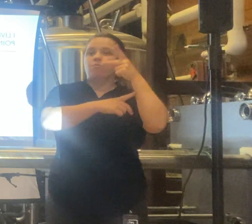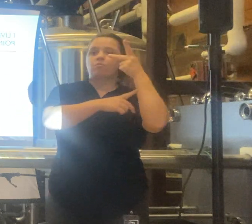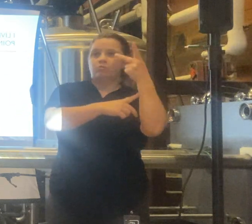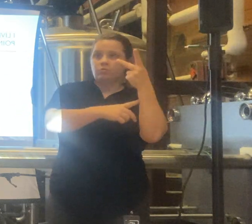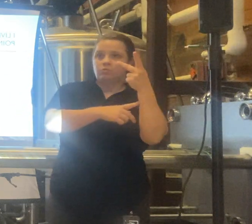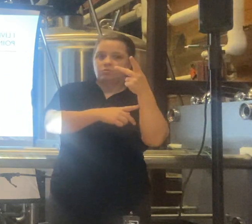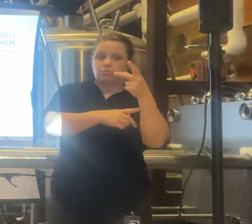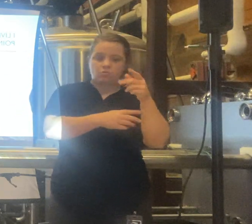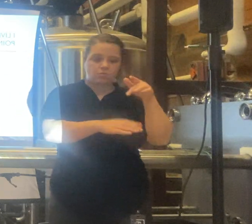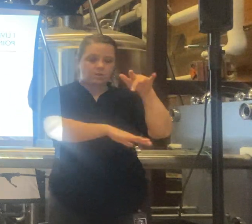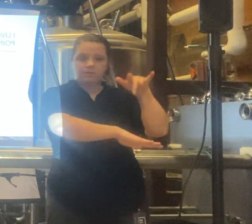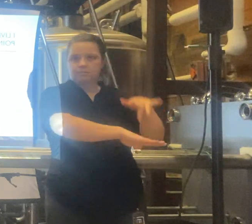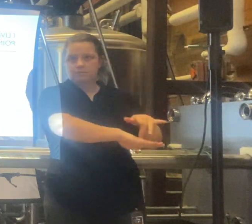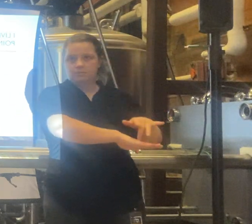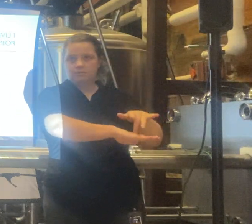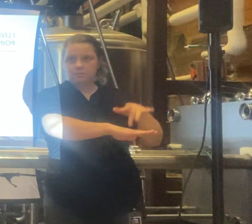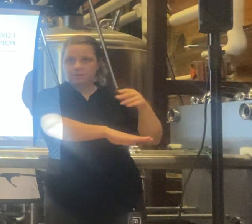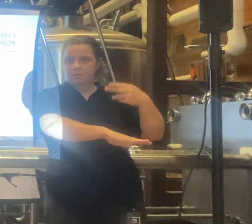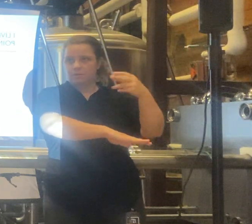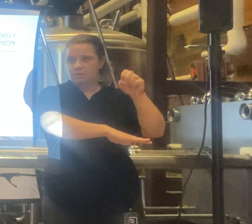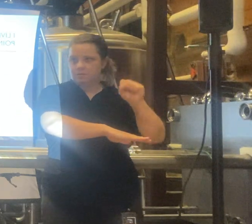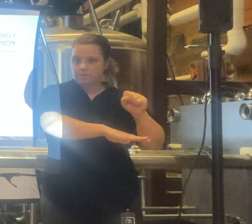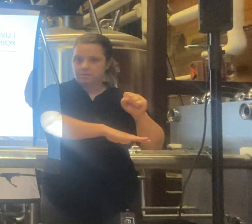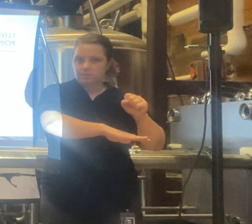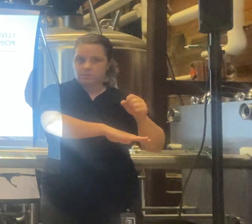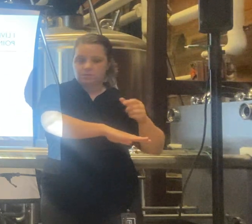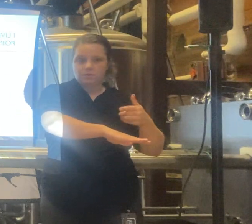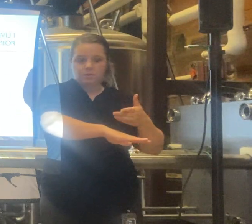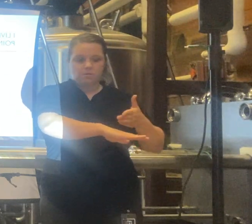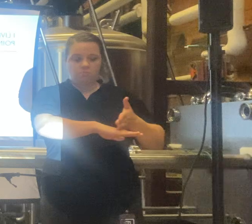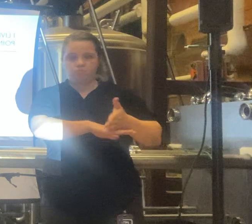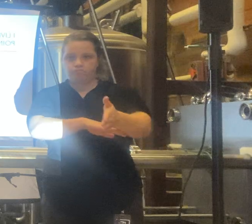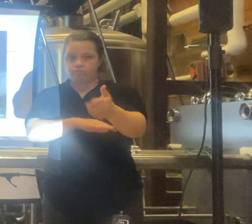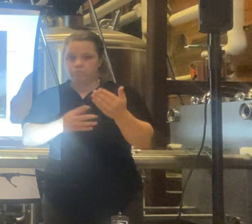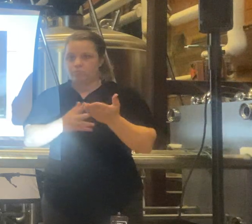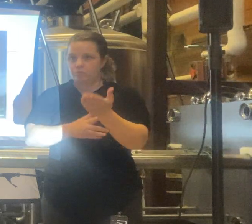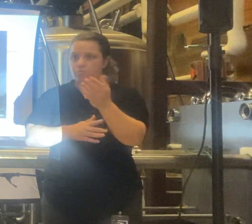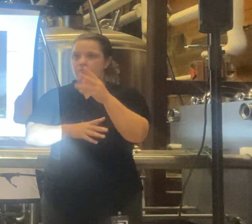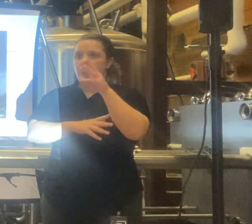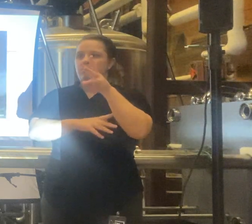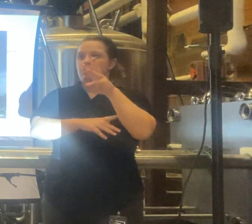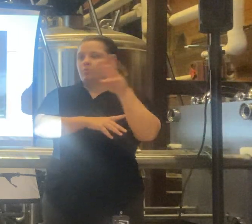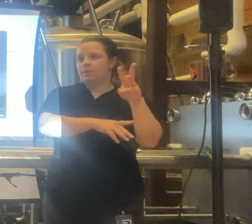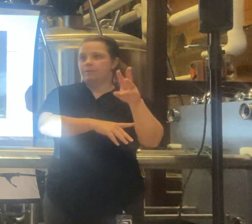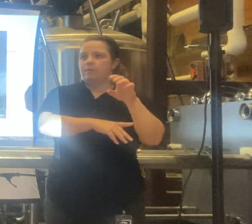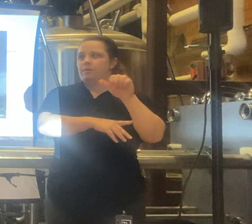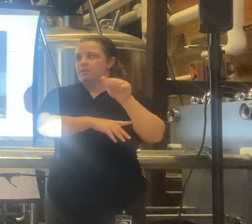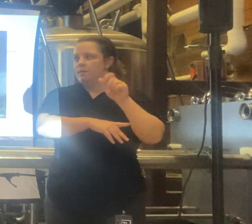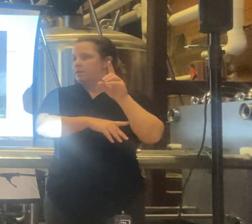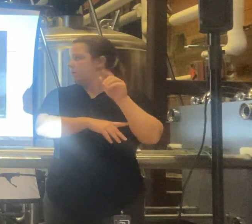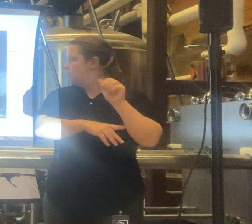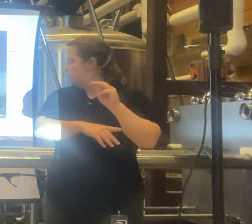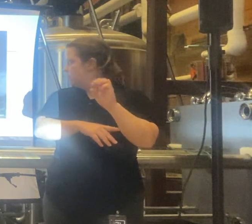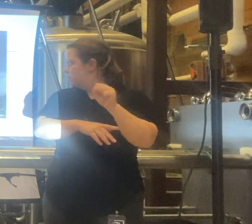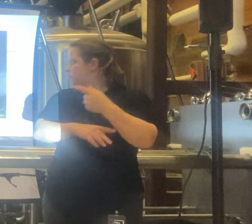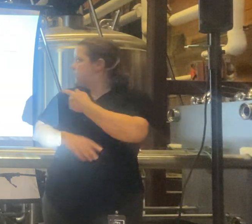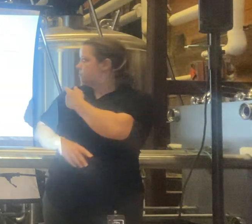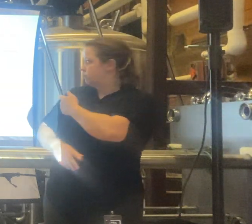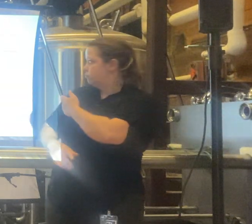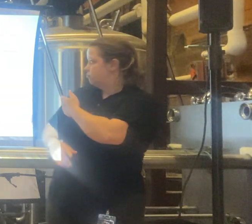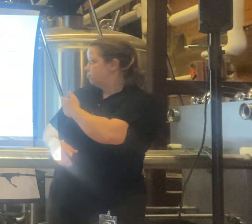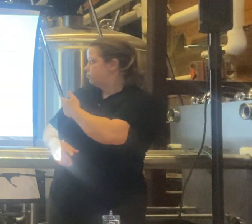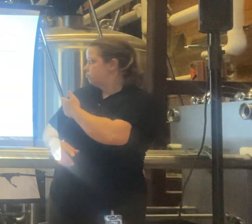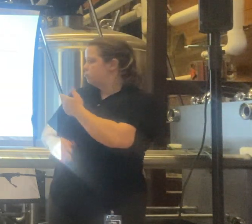High School, and then of course it ripped through to West Adams and caused quite a bit of damage. There it is coming into the